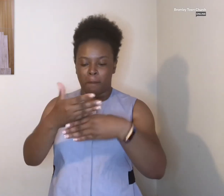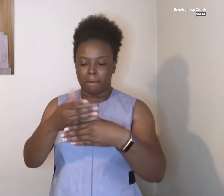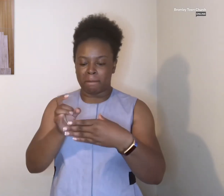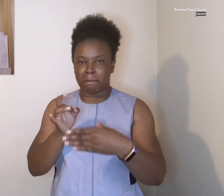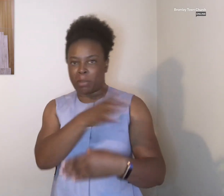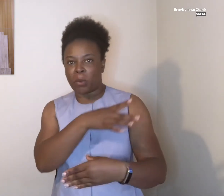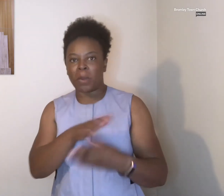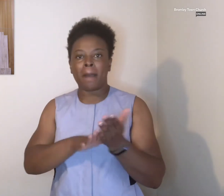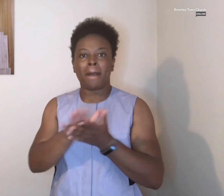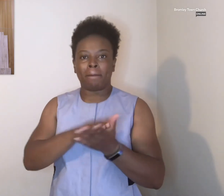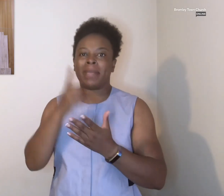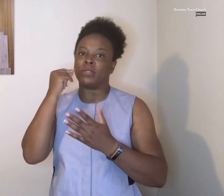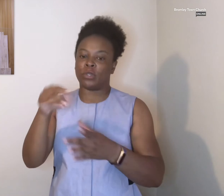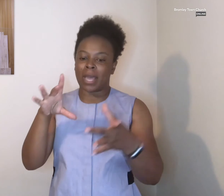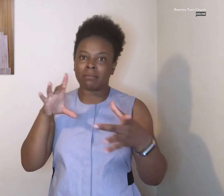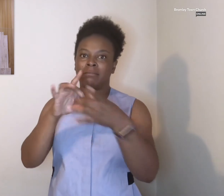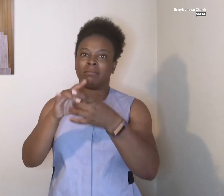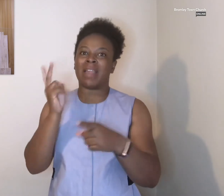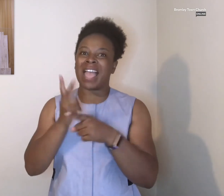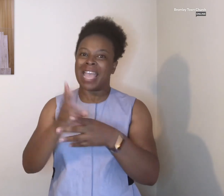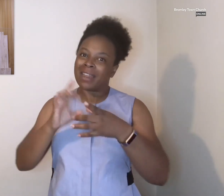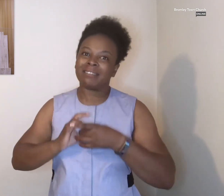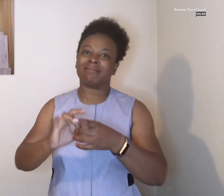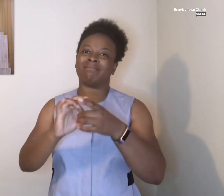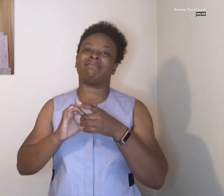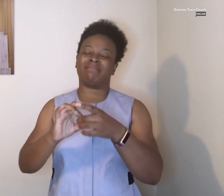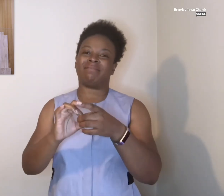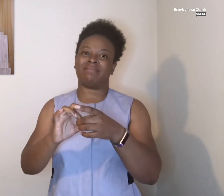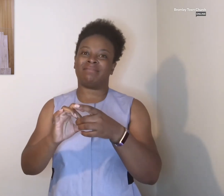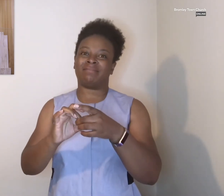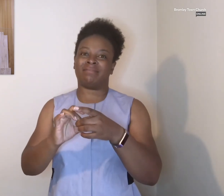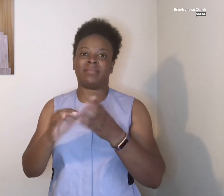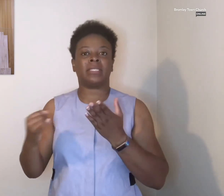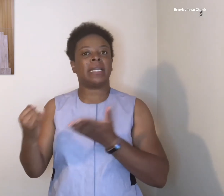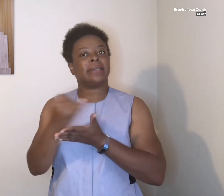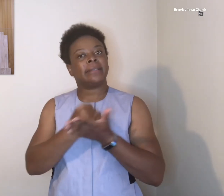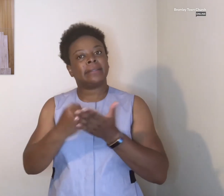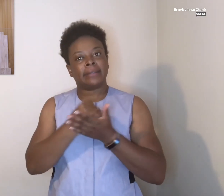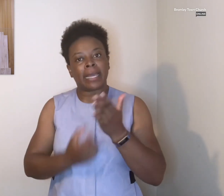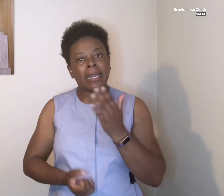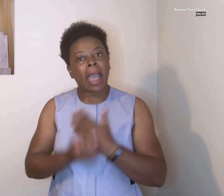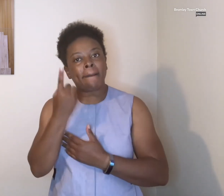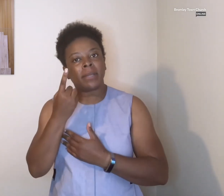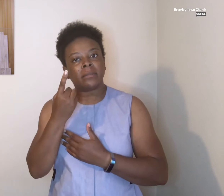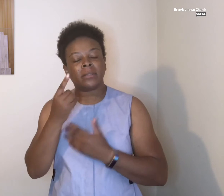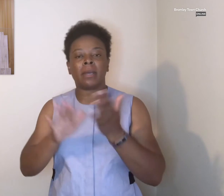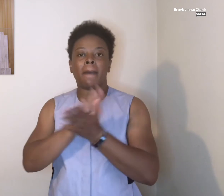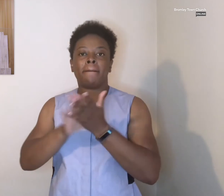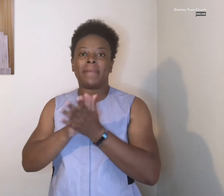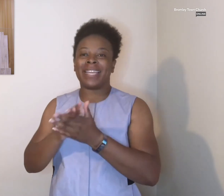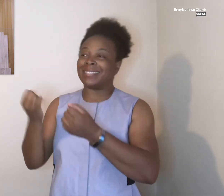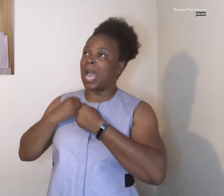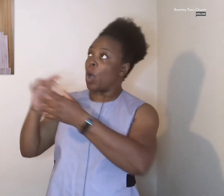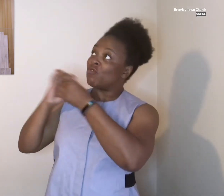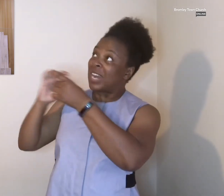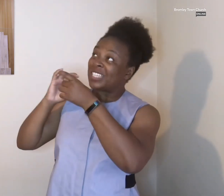I'm talking about as far as sin is concerned. When we sin, it causes a separation in the relationship between us and God. There is